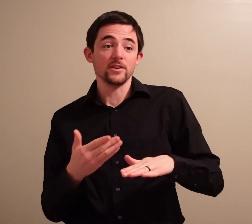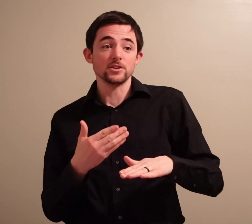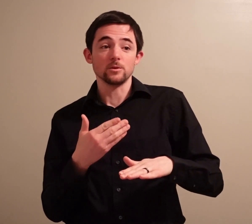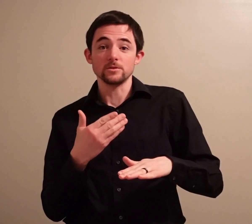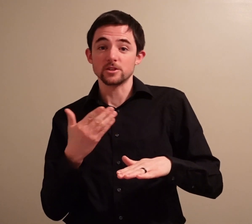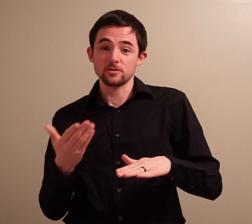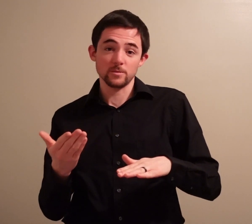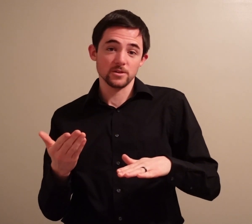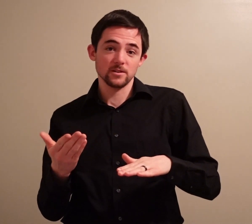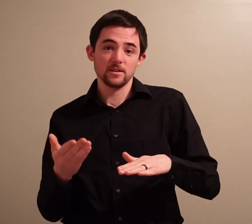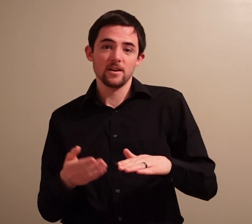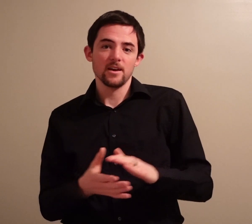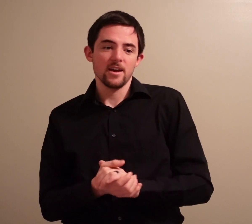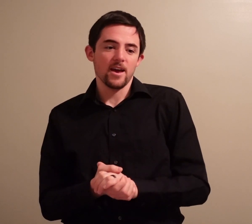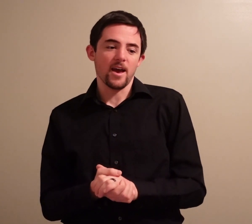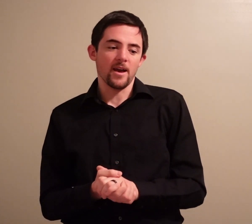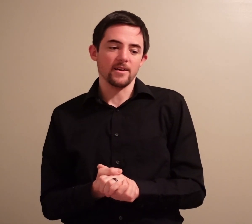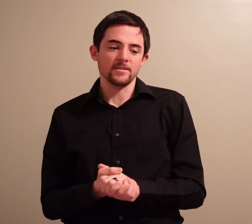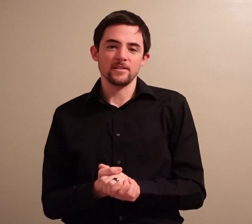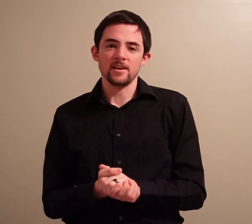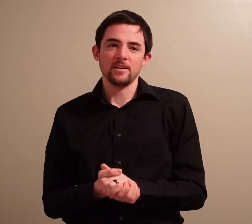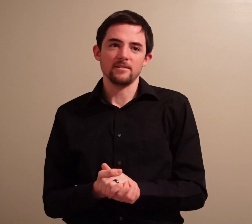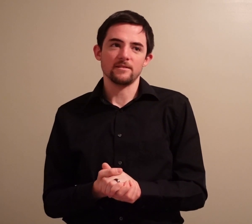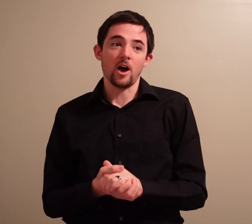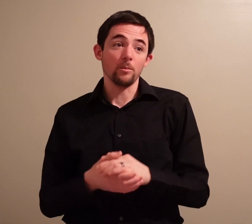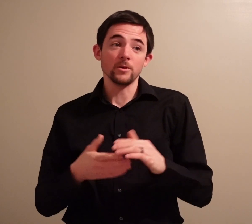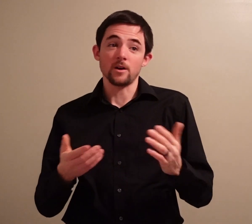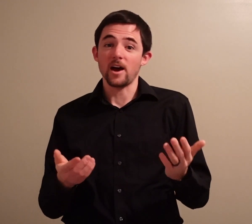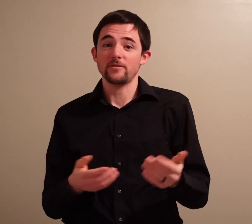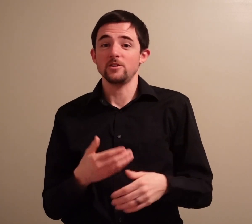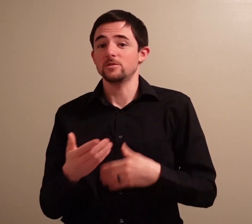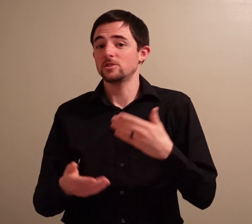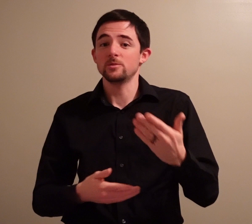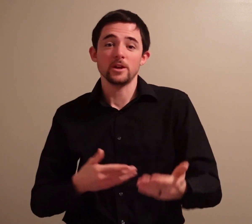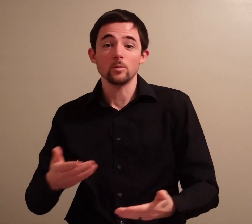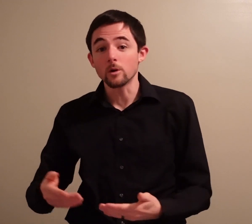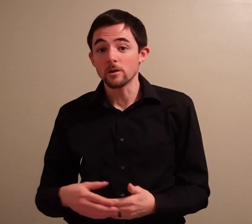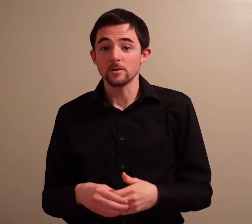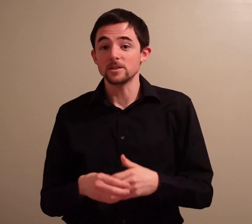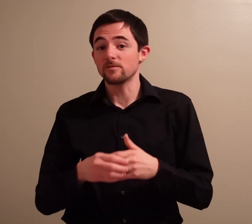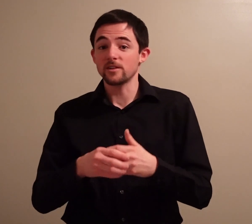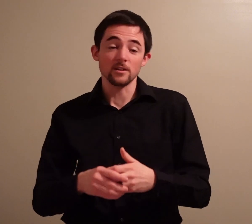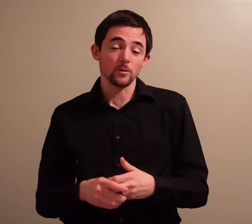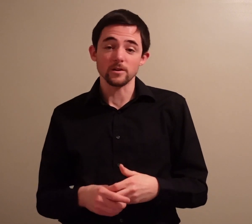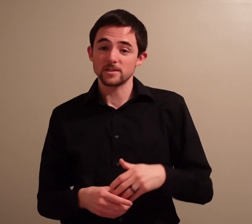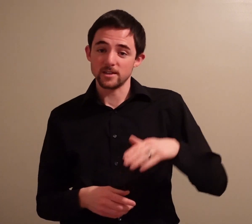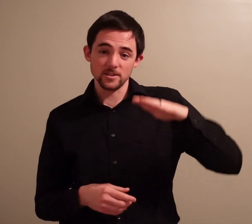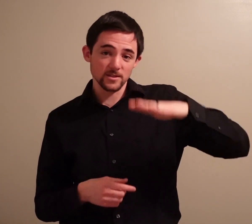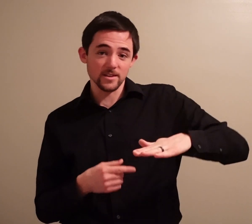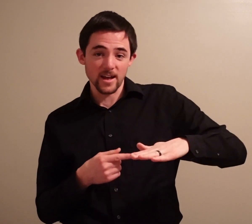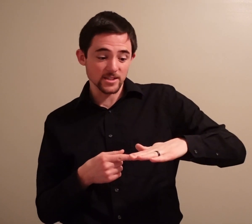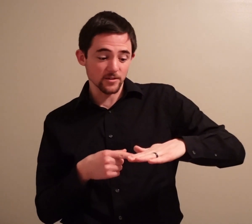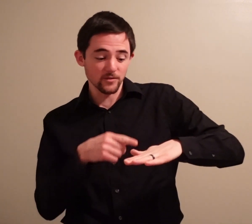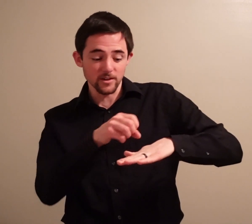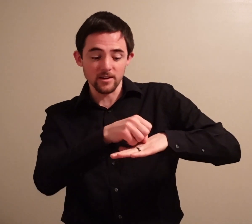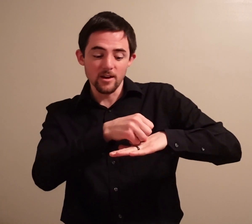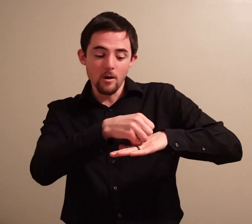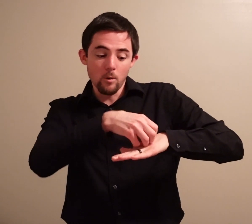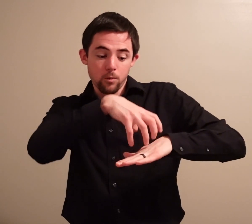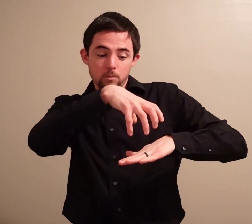visual description, and they help you not have to use too many words and filler words, because you see that's your foot,